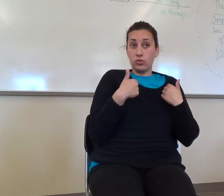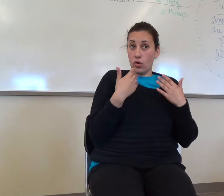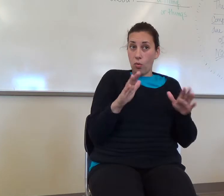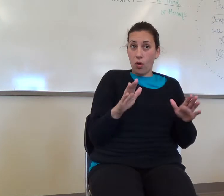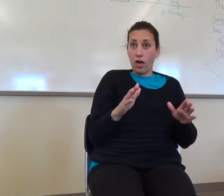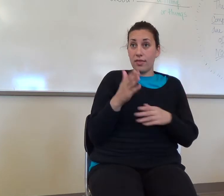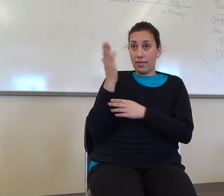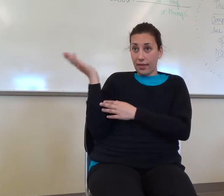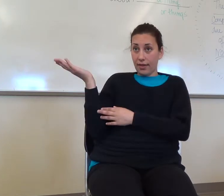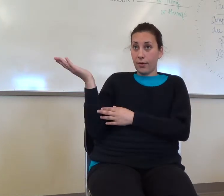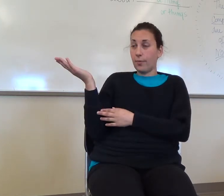here is